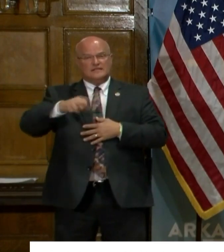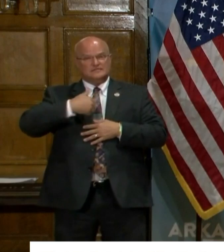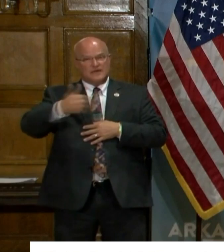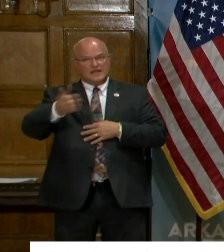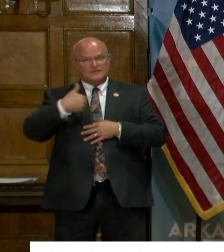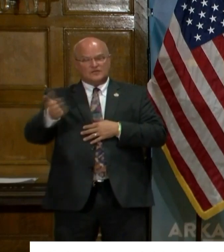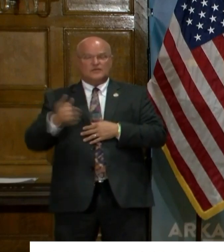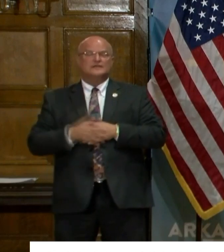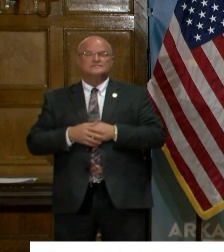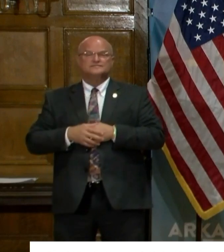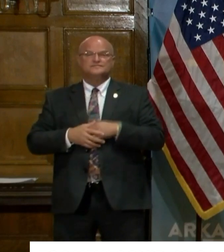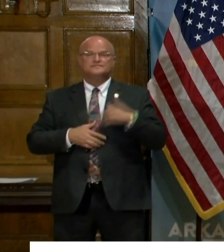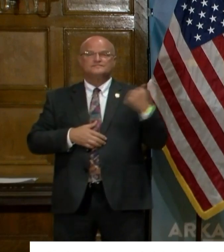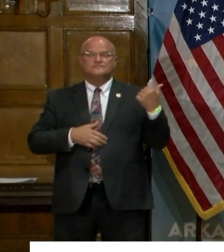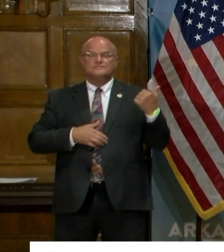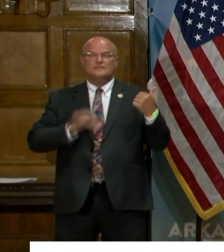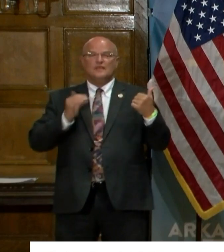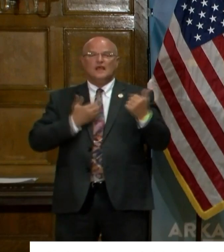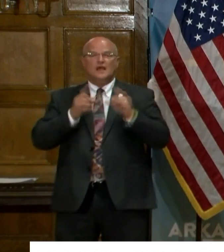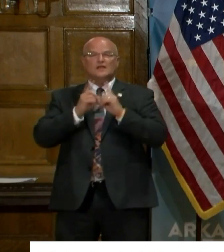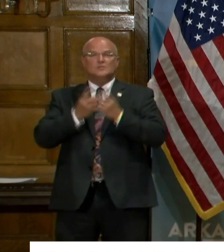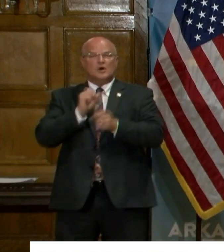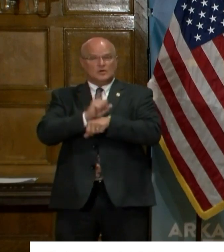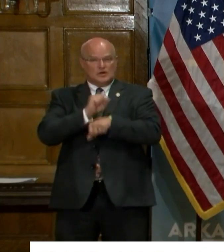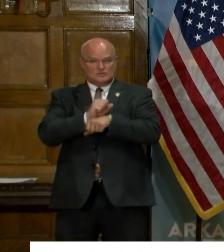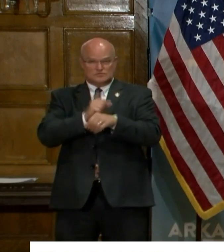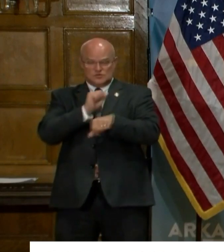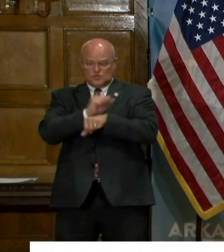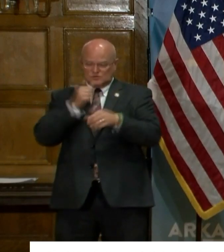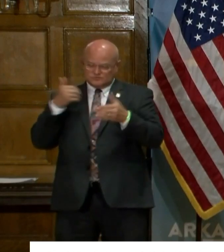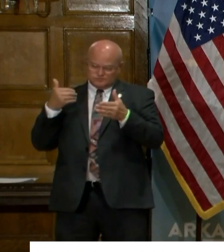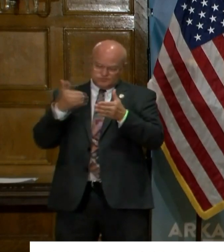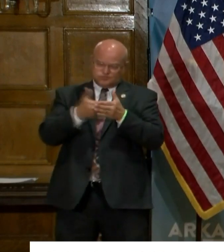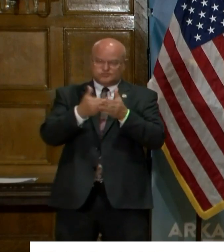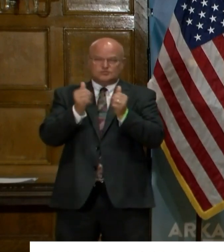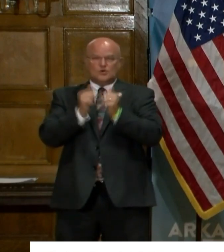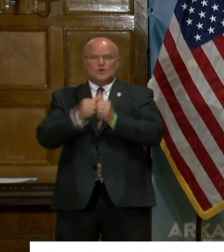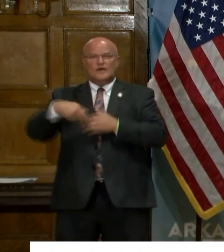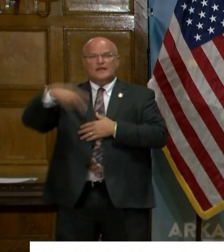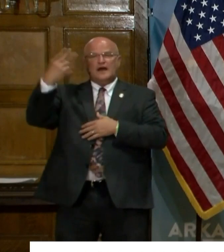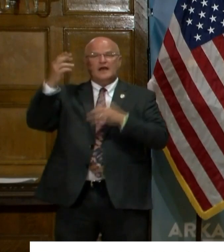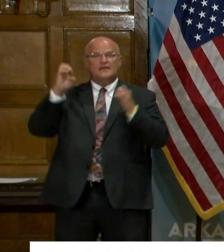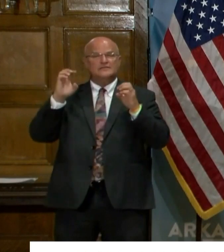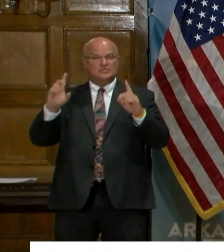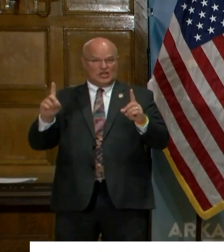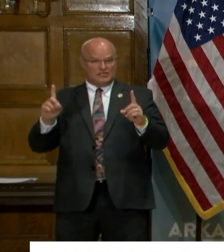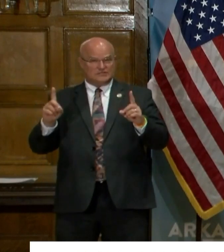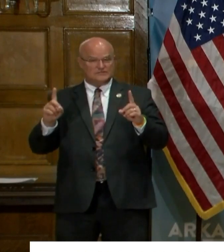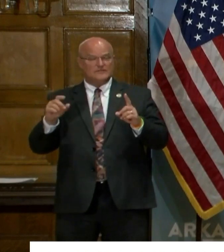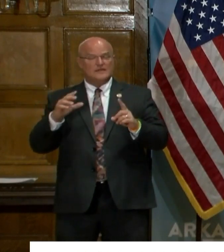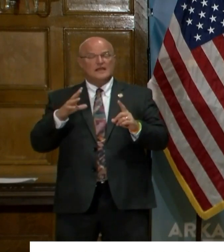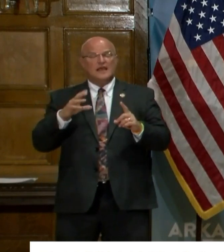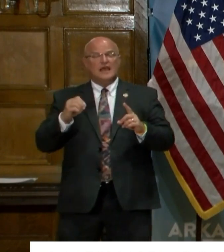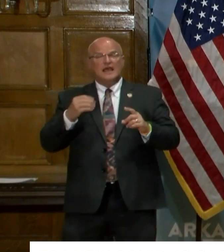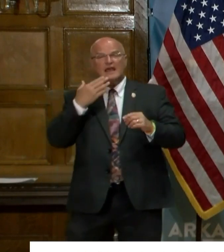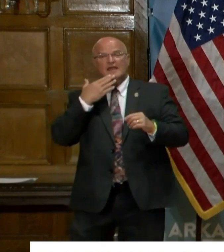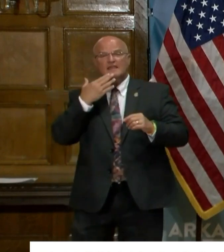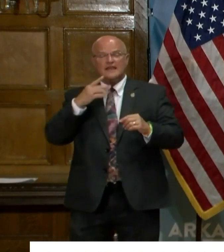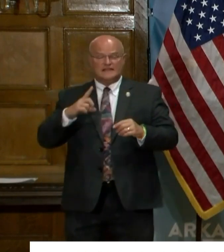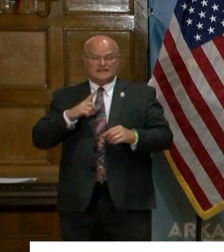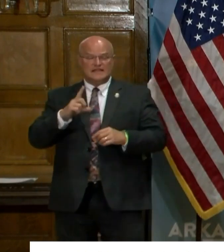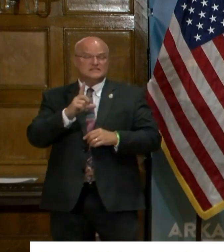areas? Our Department of Health has worked very closely with higher education, and thanks